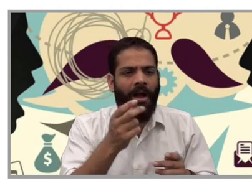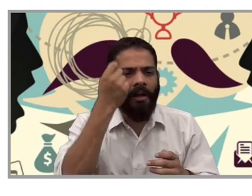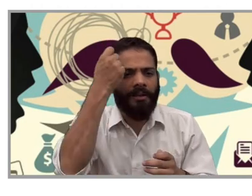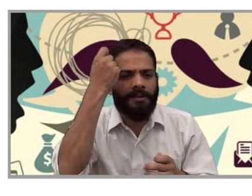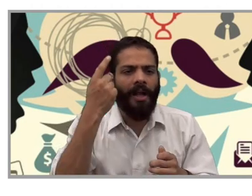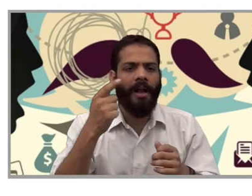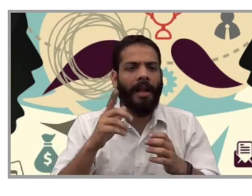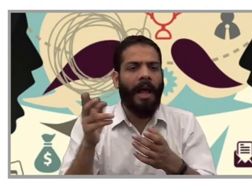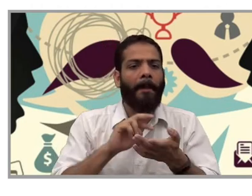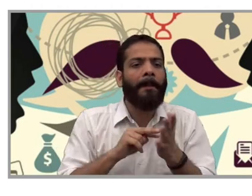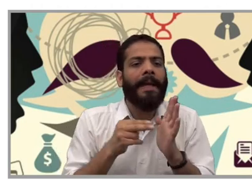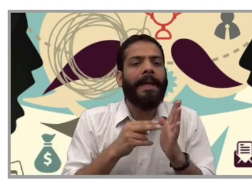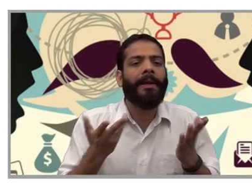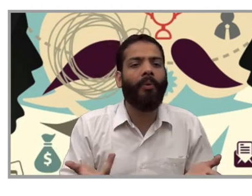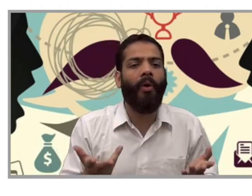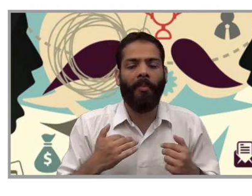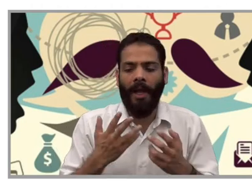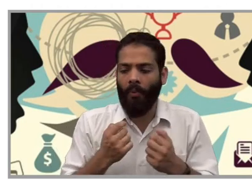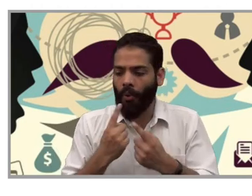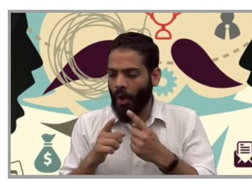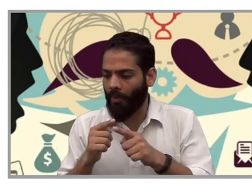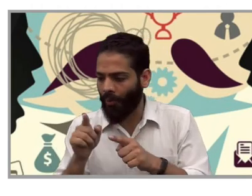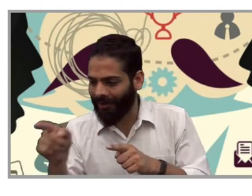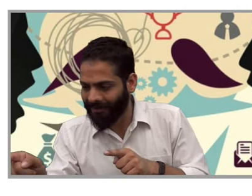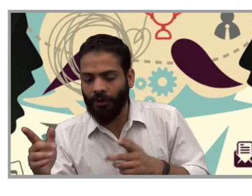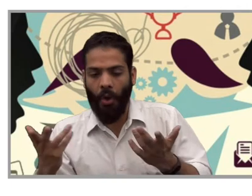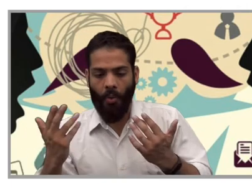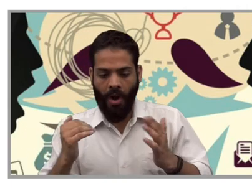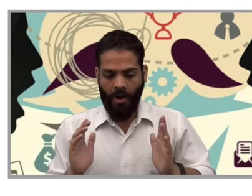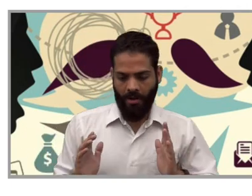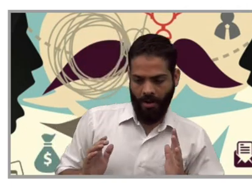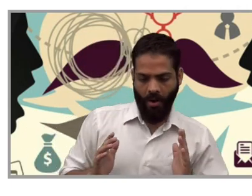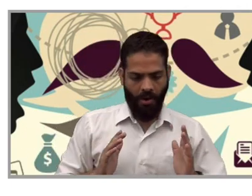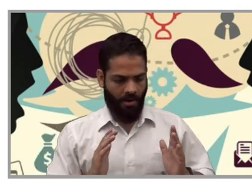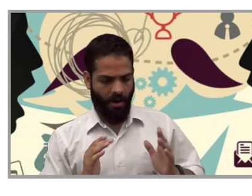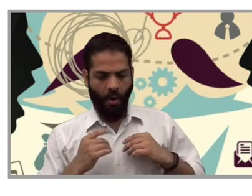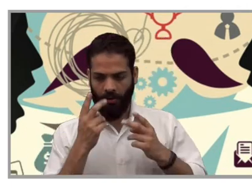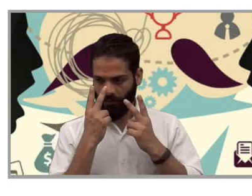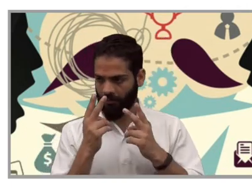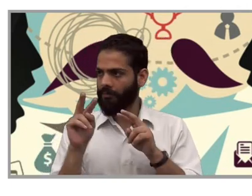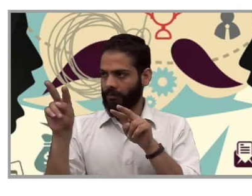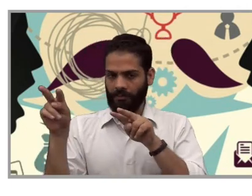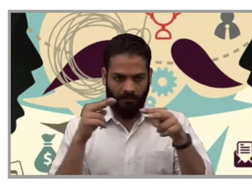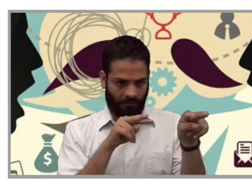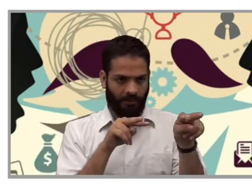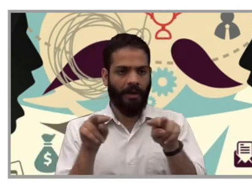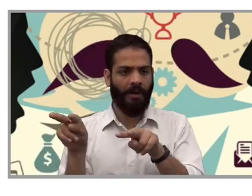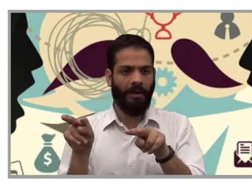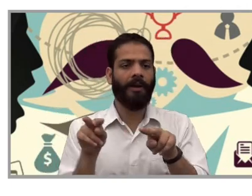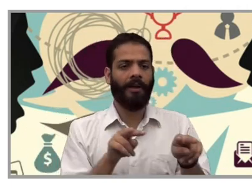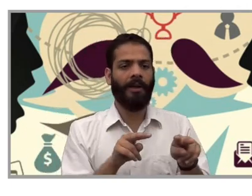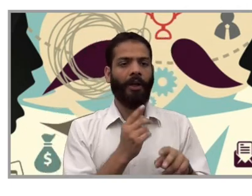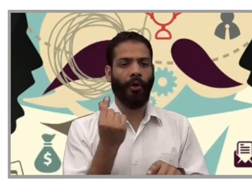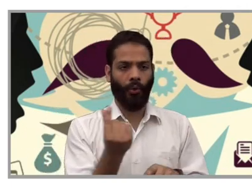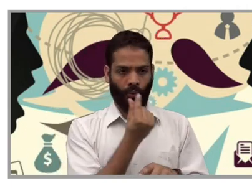For example, if a signer wants to refer to a referent located in a common observable space,